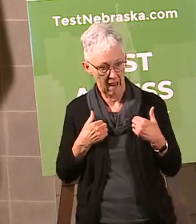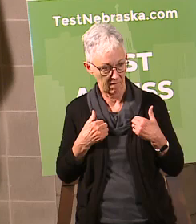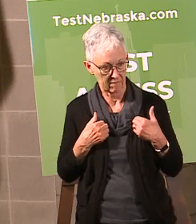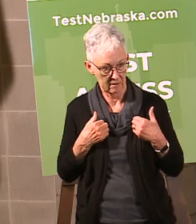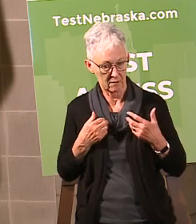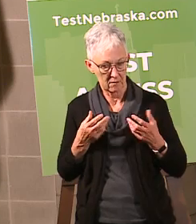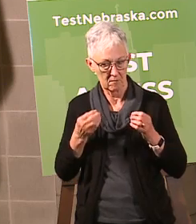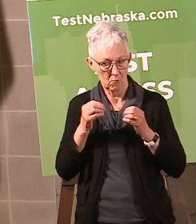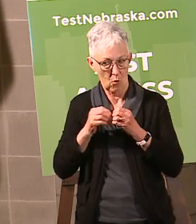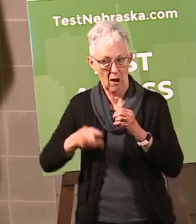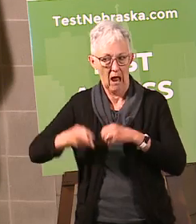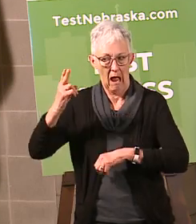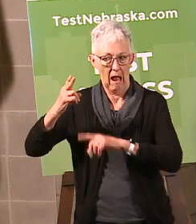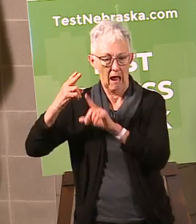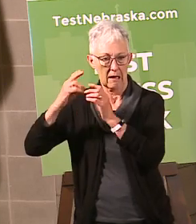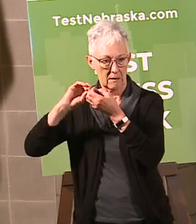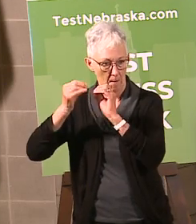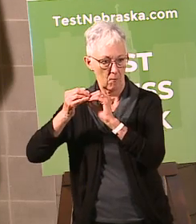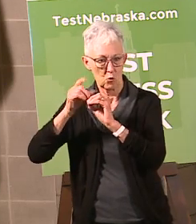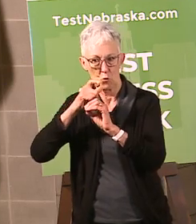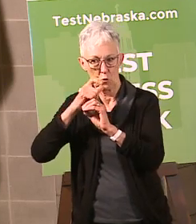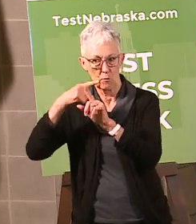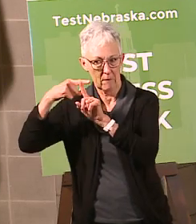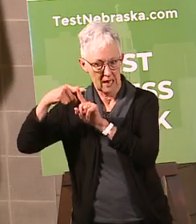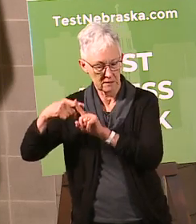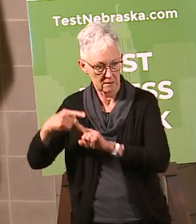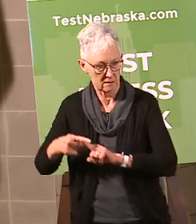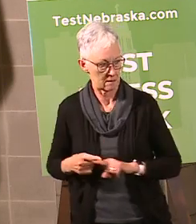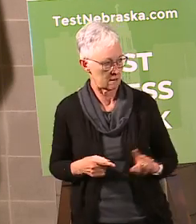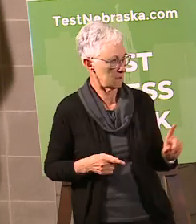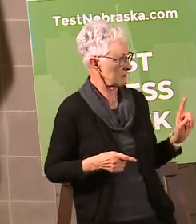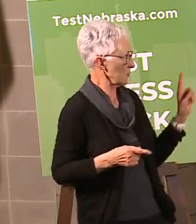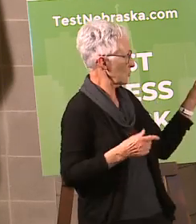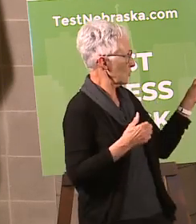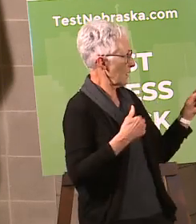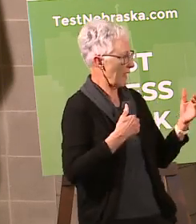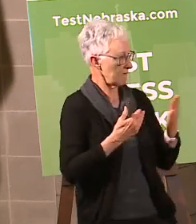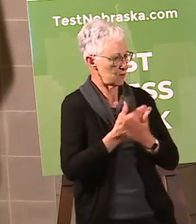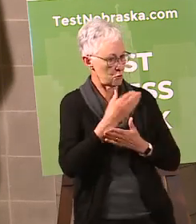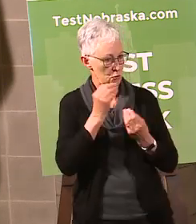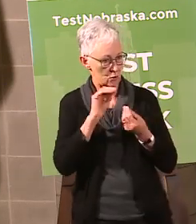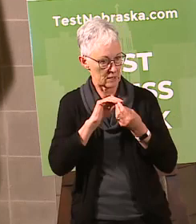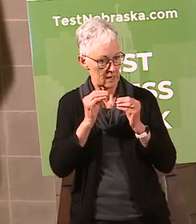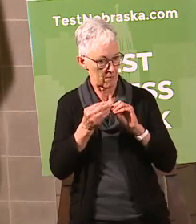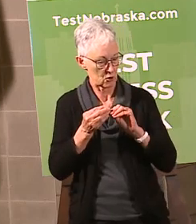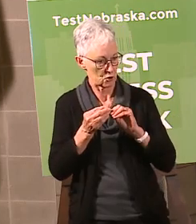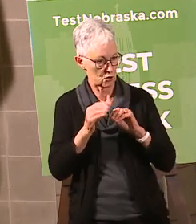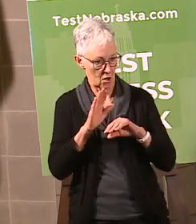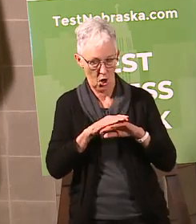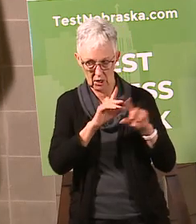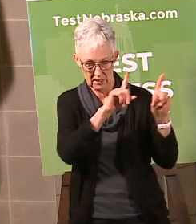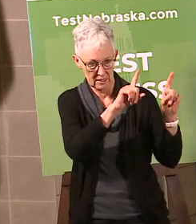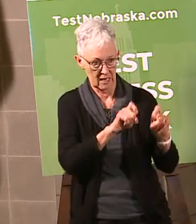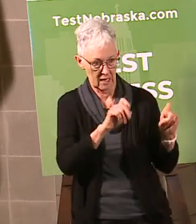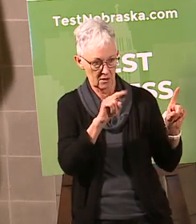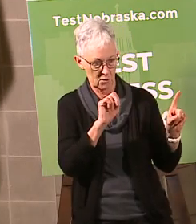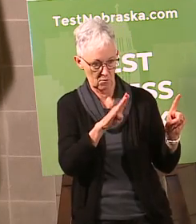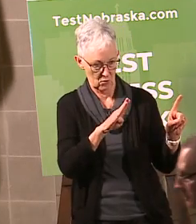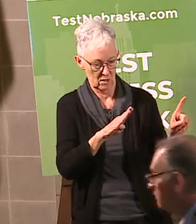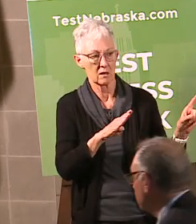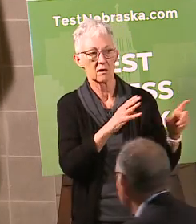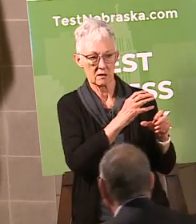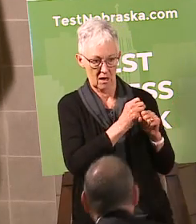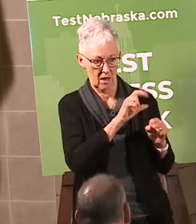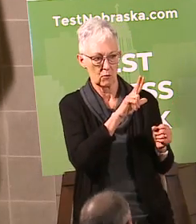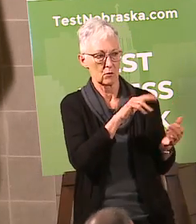what they tested yesterday, and how many? We do. Governor, do you have that? We've received back